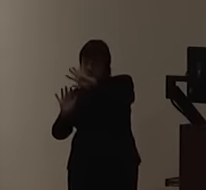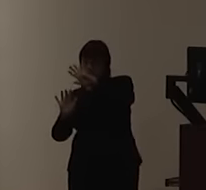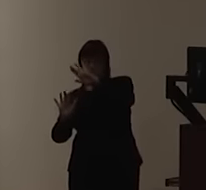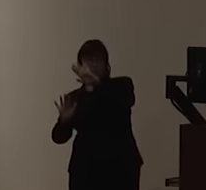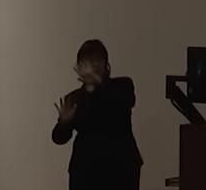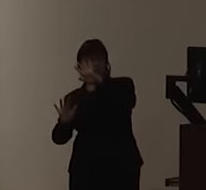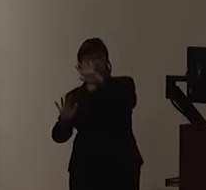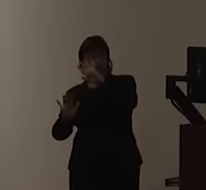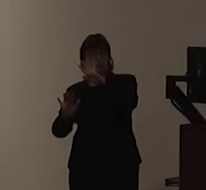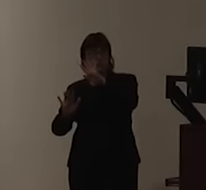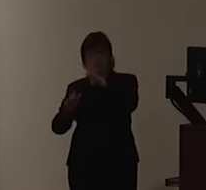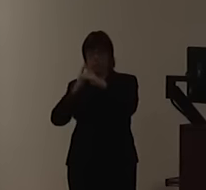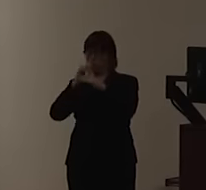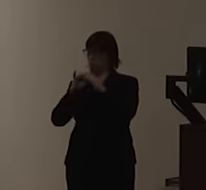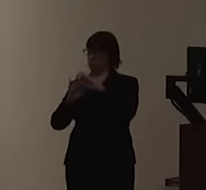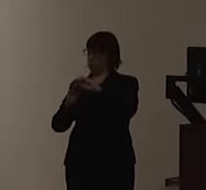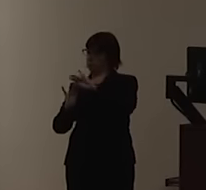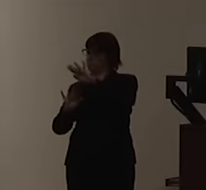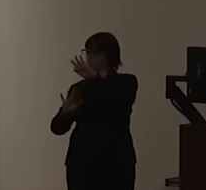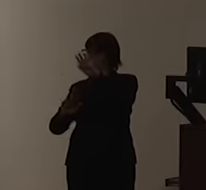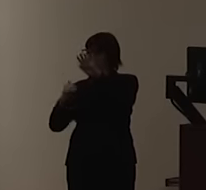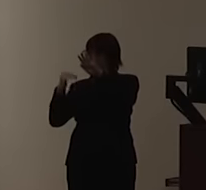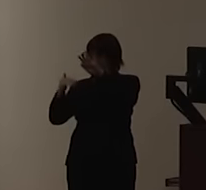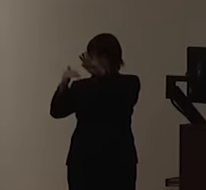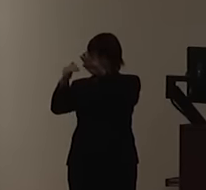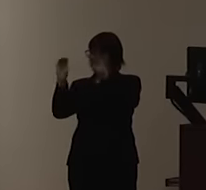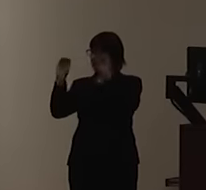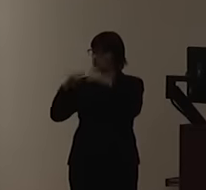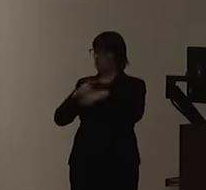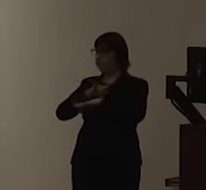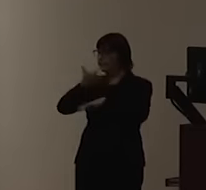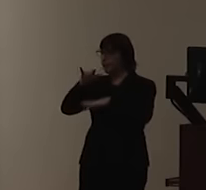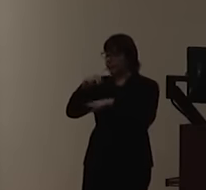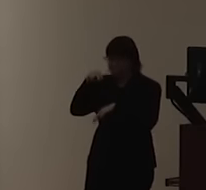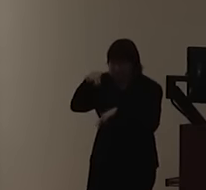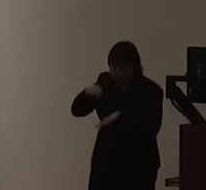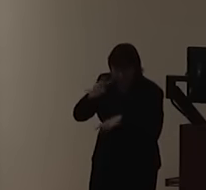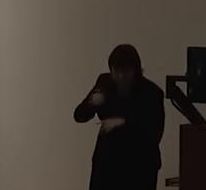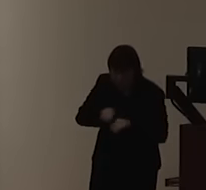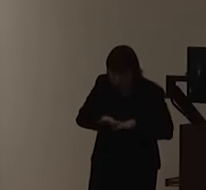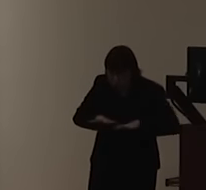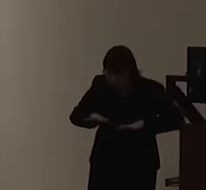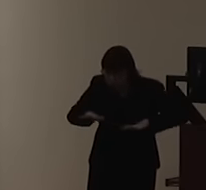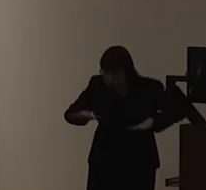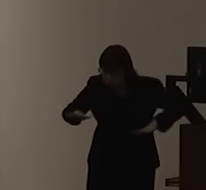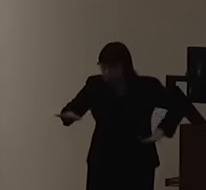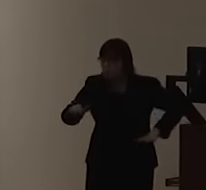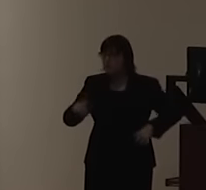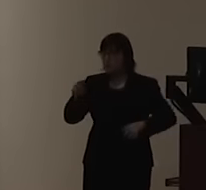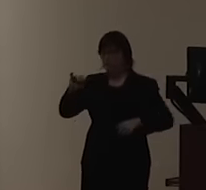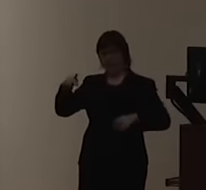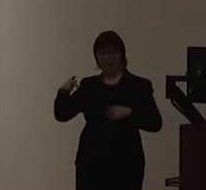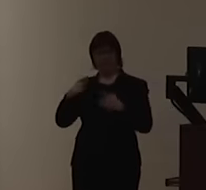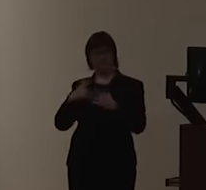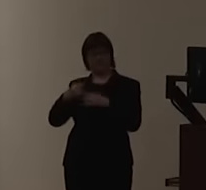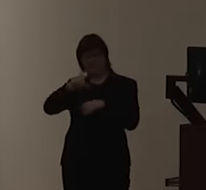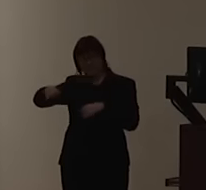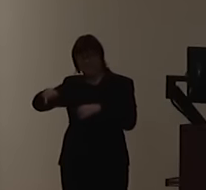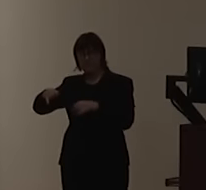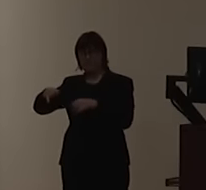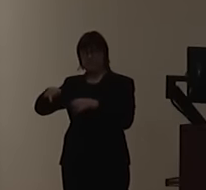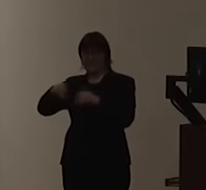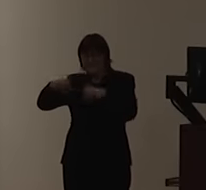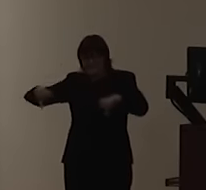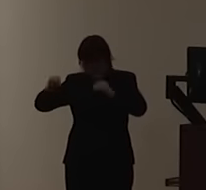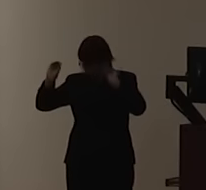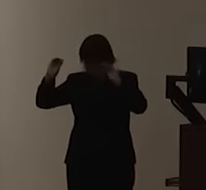know, it looks continuous to me. I'm flying over it, I'm staring at the map, I'm thinking, how could anyone say it's new? That doesn't